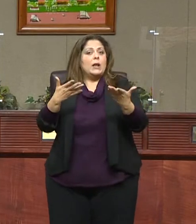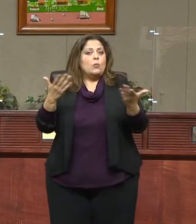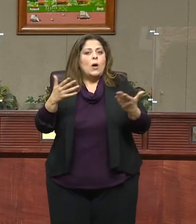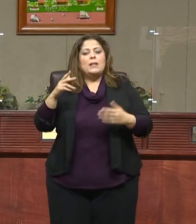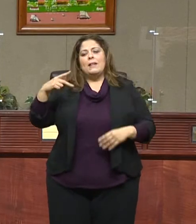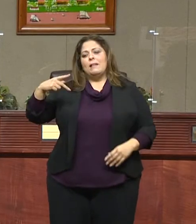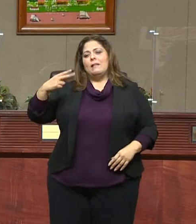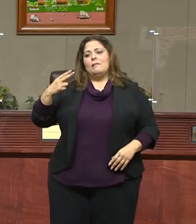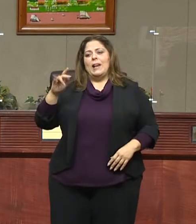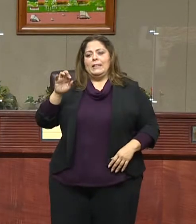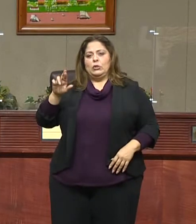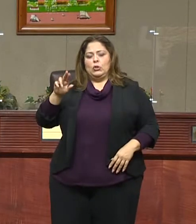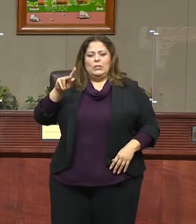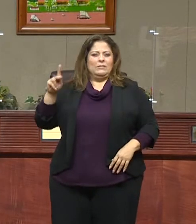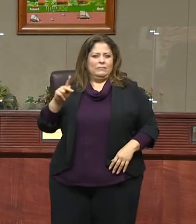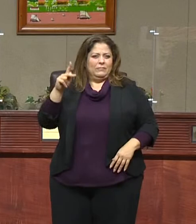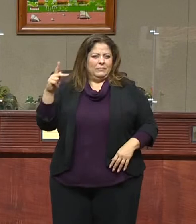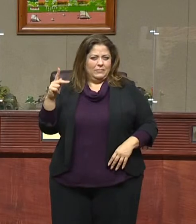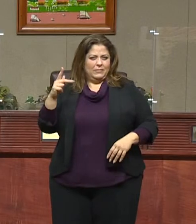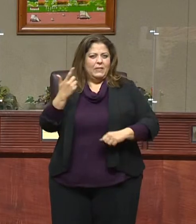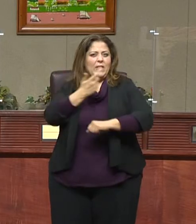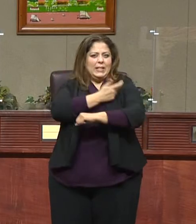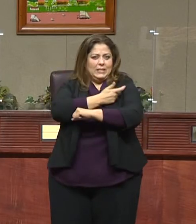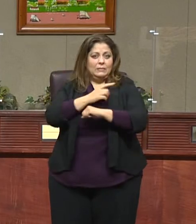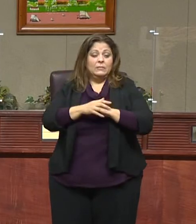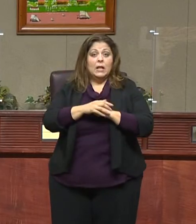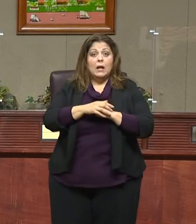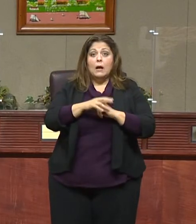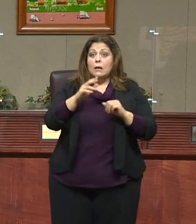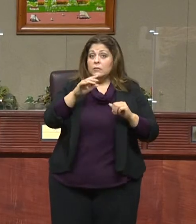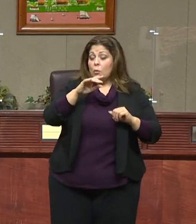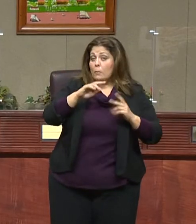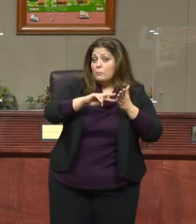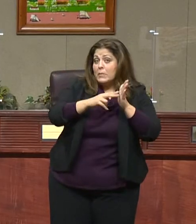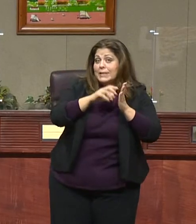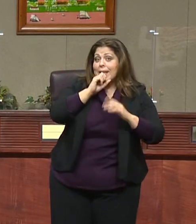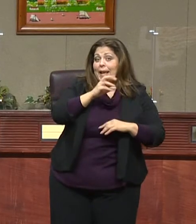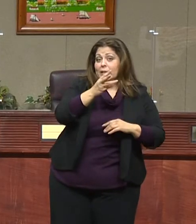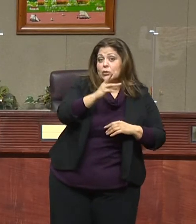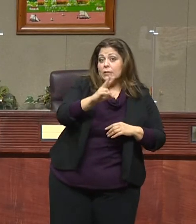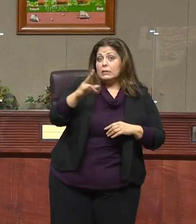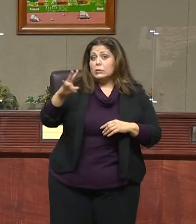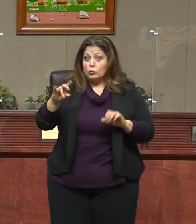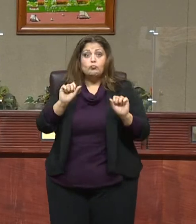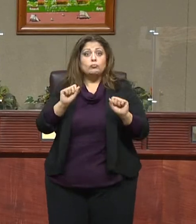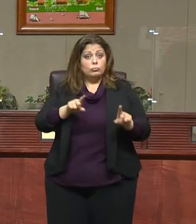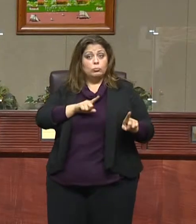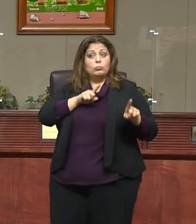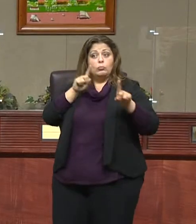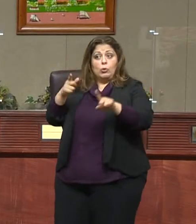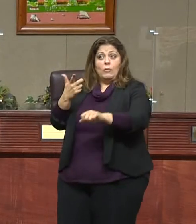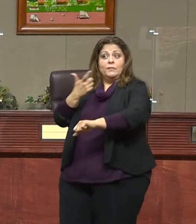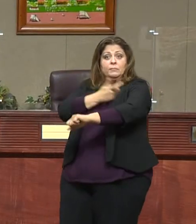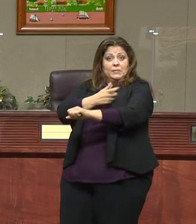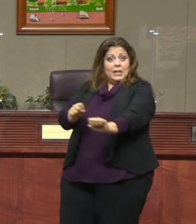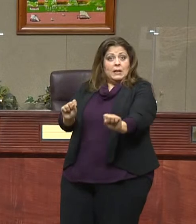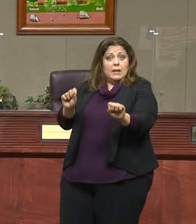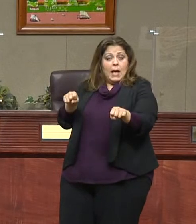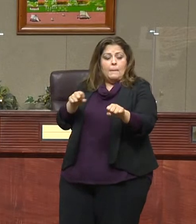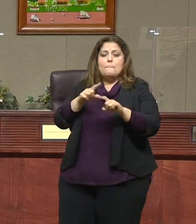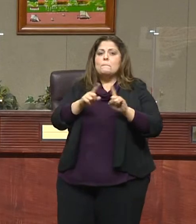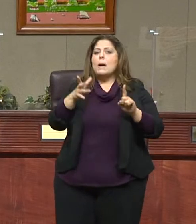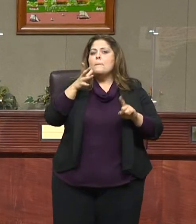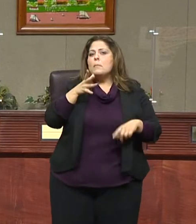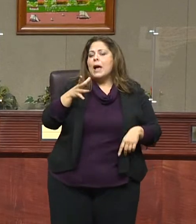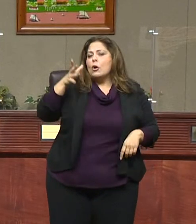at the Convention Center. So 16 and 17-year-olds can get vaccinated at the Convention Center. Their parents and guardians must accompany them